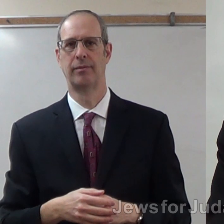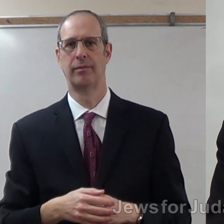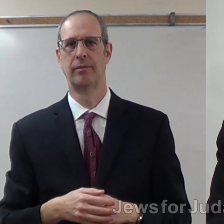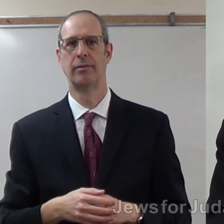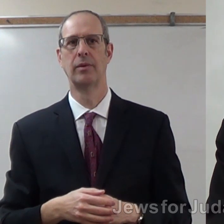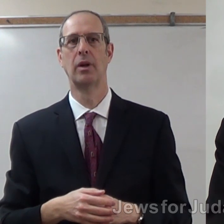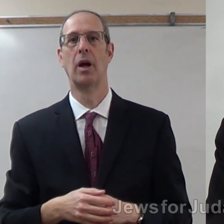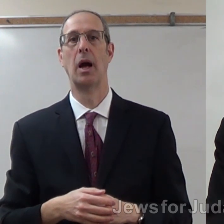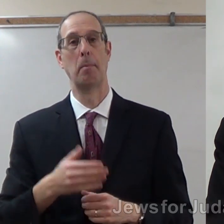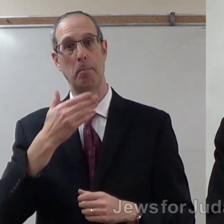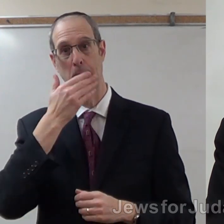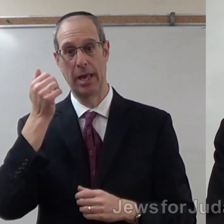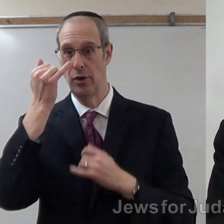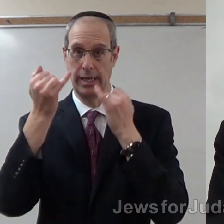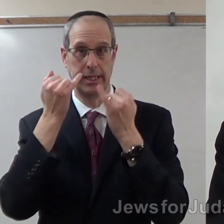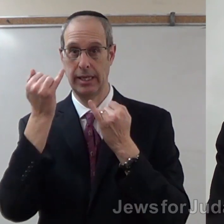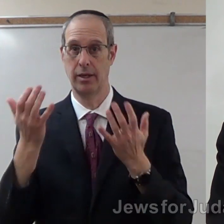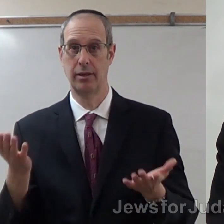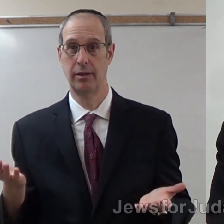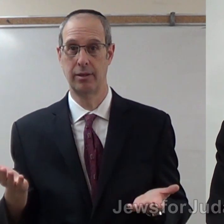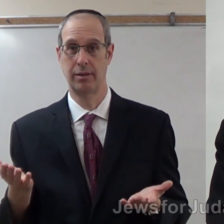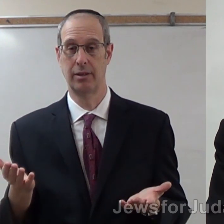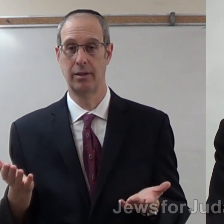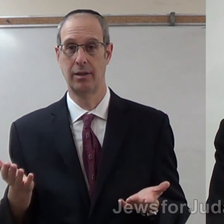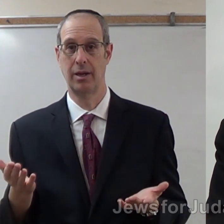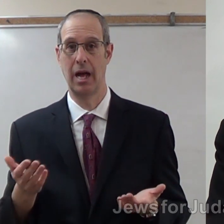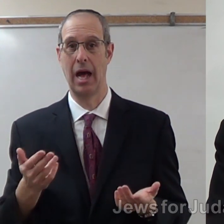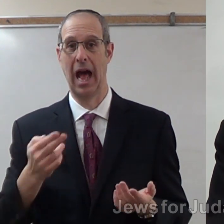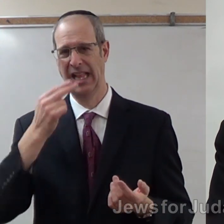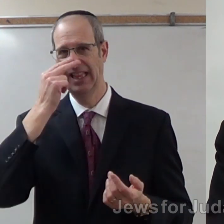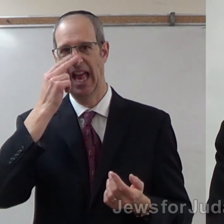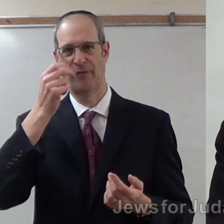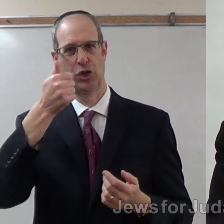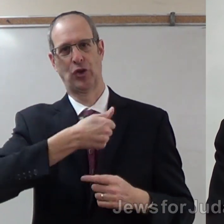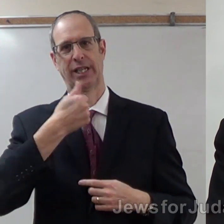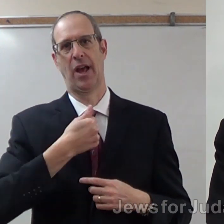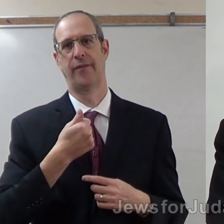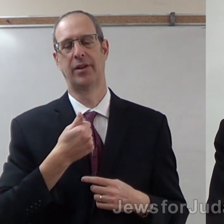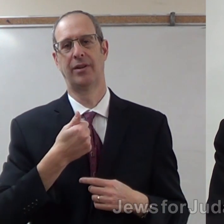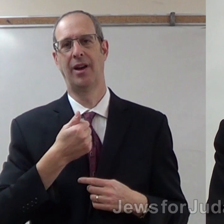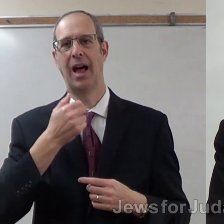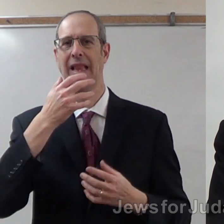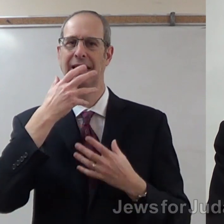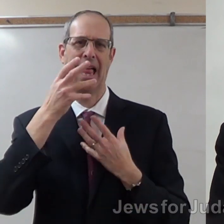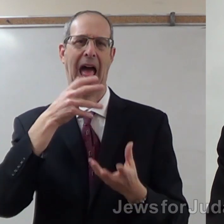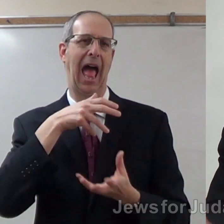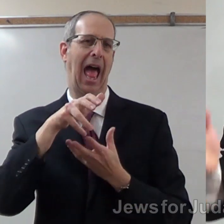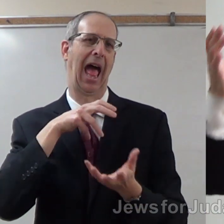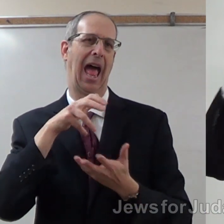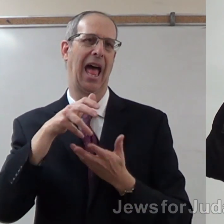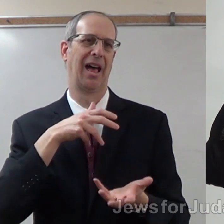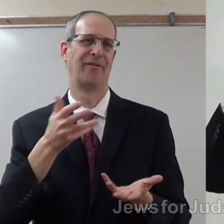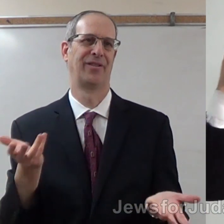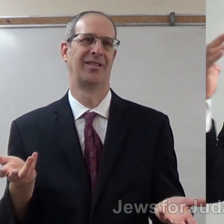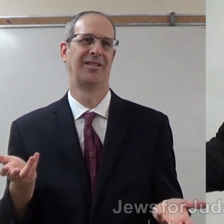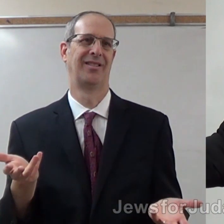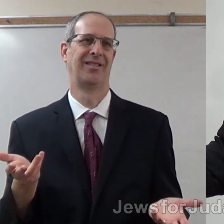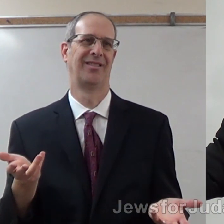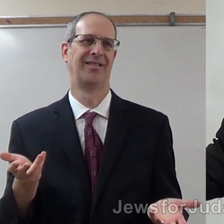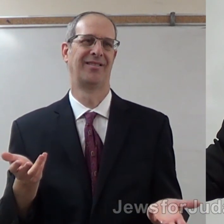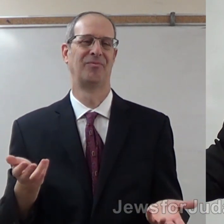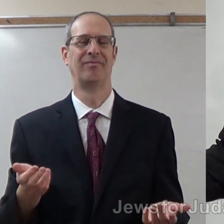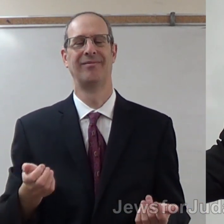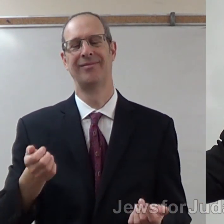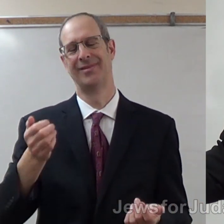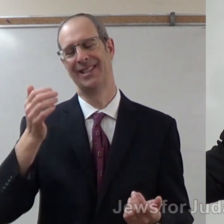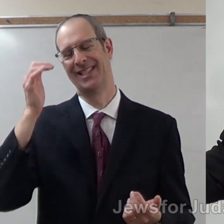But you know what a better thing to do is? To laugh at yourself. Just to laugh at yourself and say, oh, what a